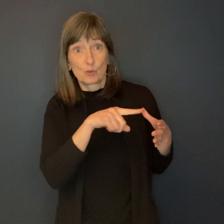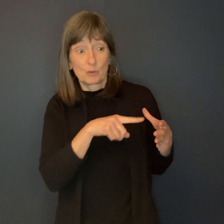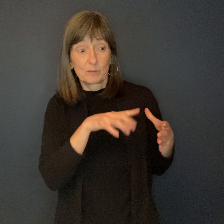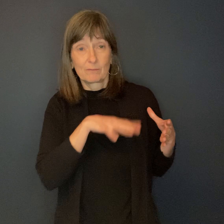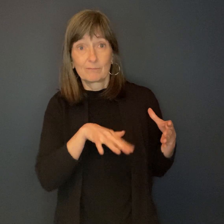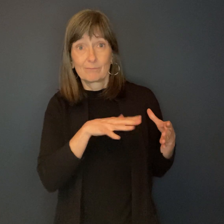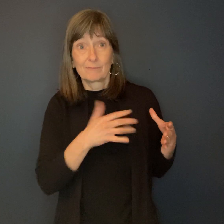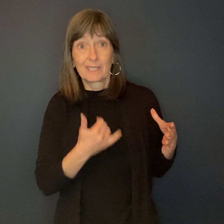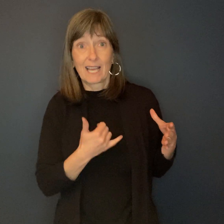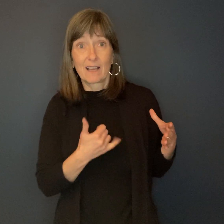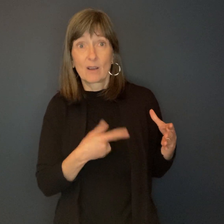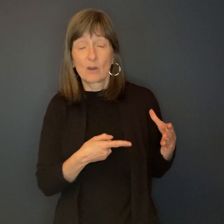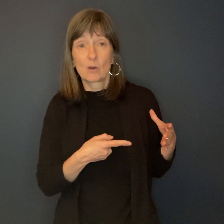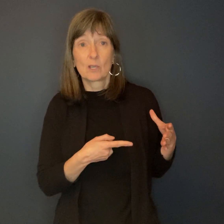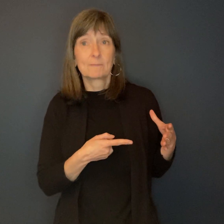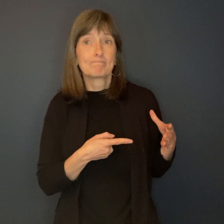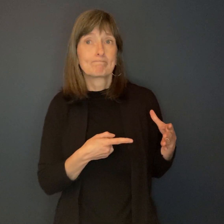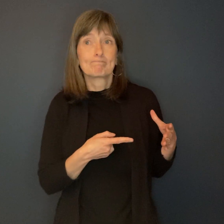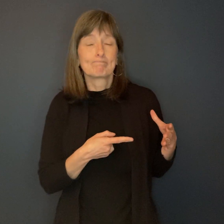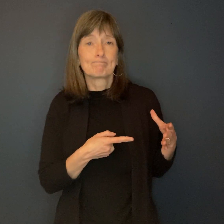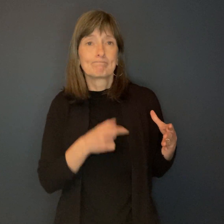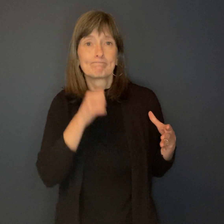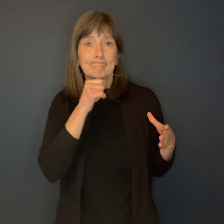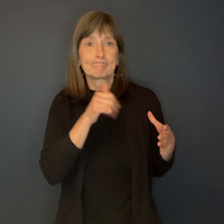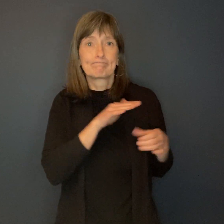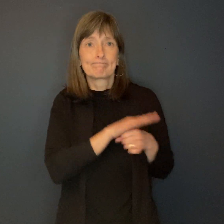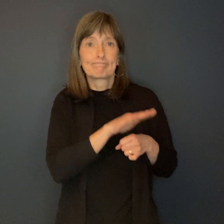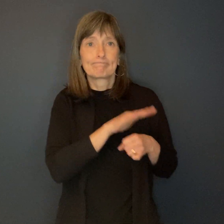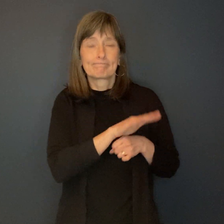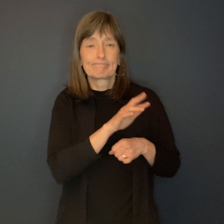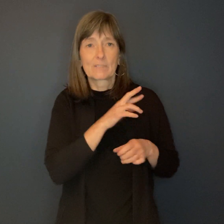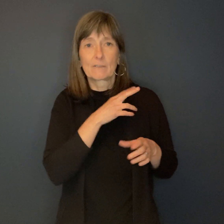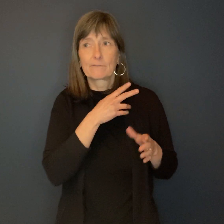greatly underrepresented in public affairs.